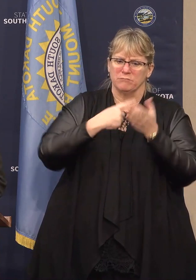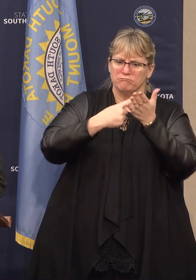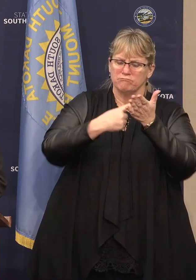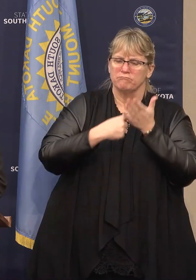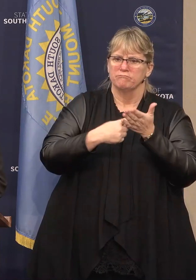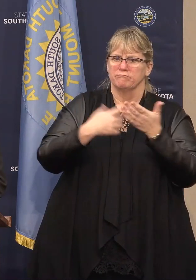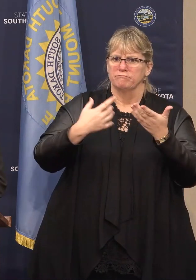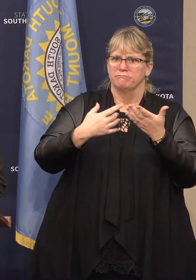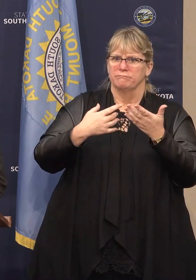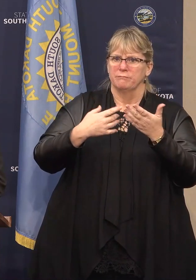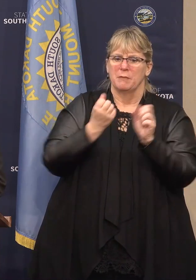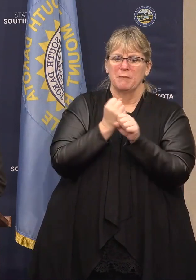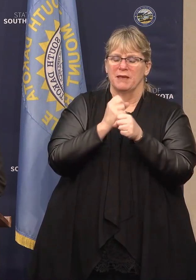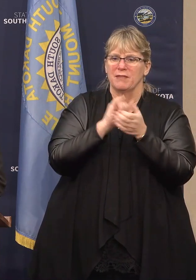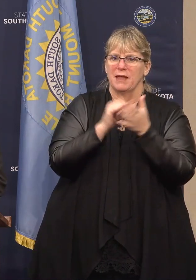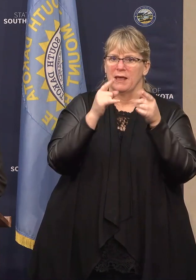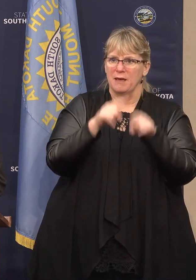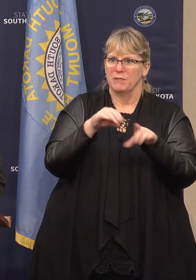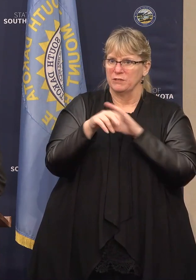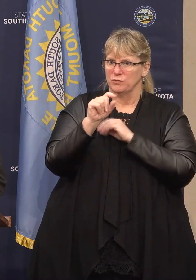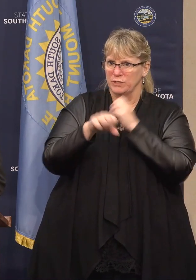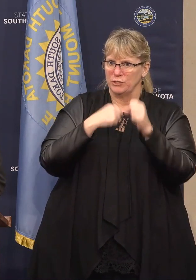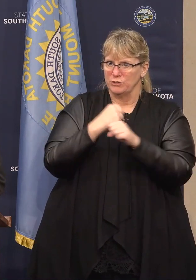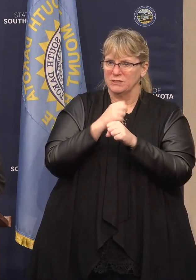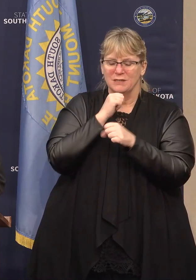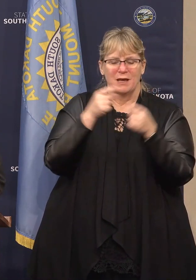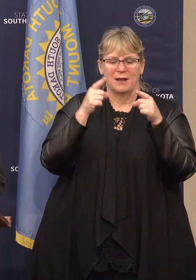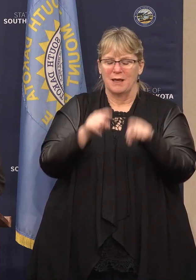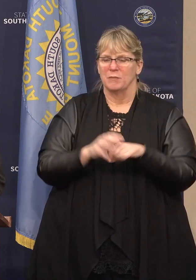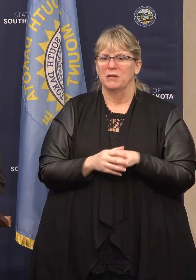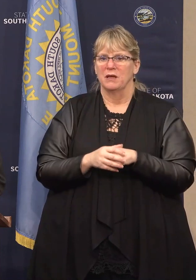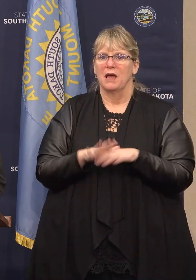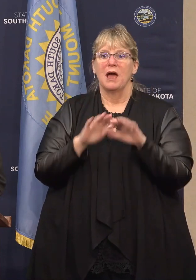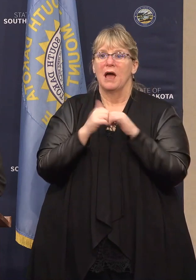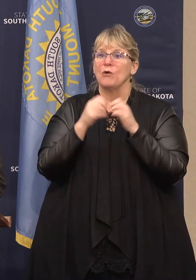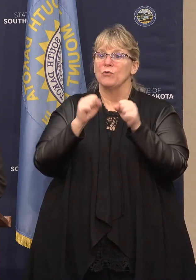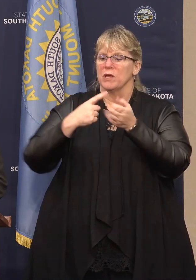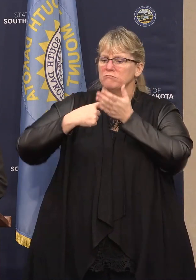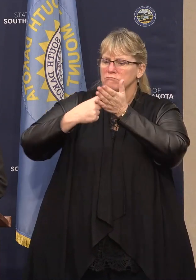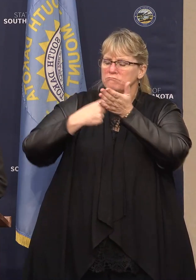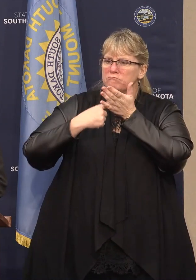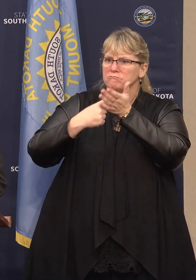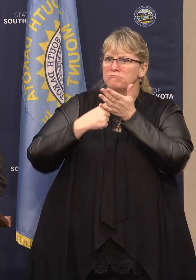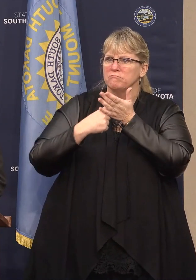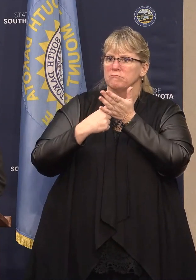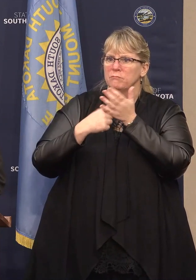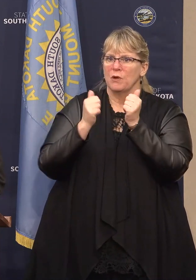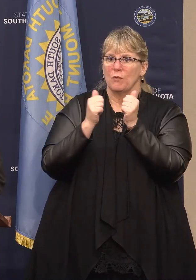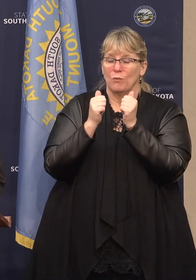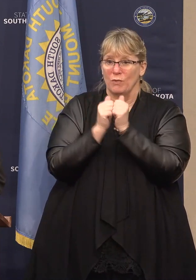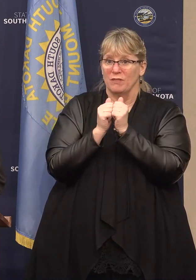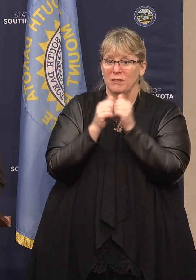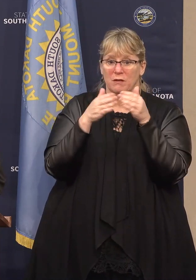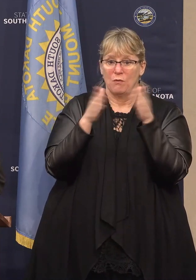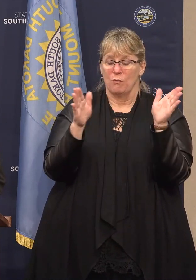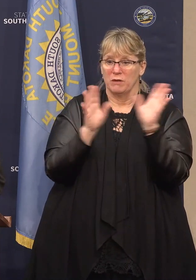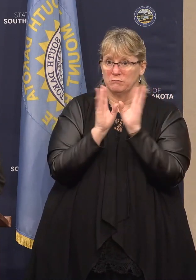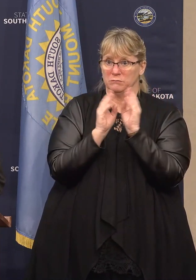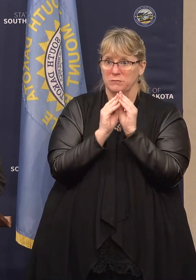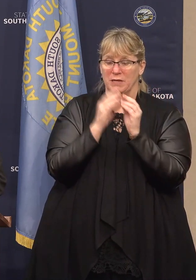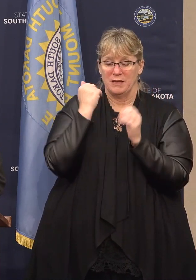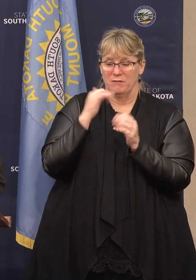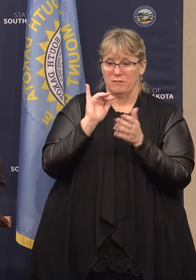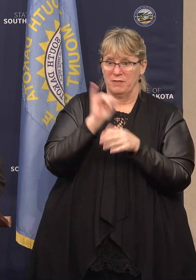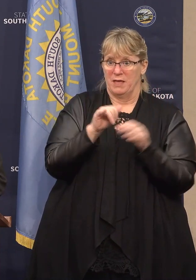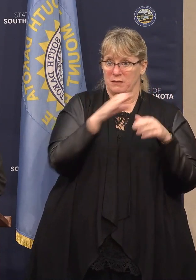for 20 years and it may never see the light of day. The only way you could get something debated or discussed in an open forum was if the chairman of